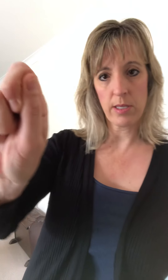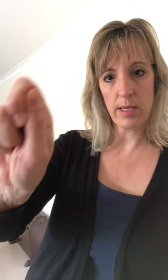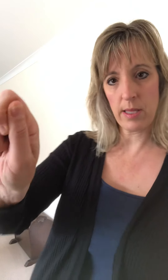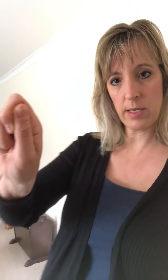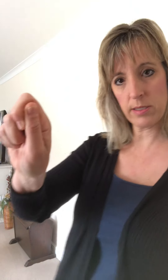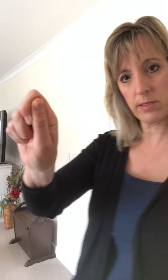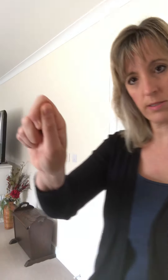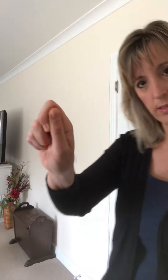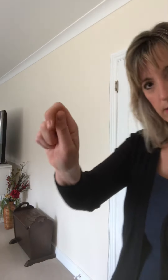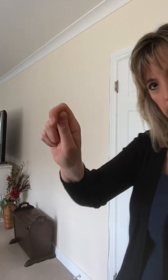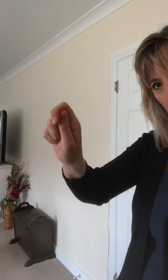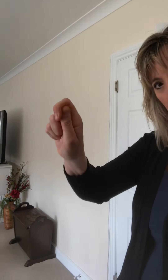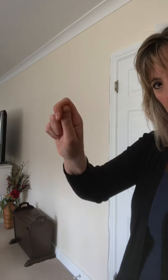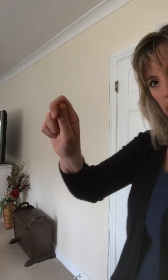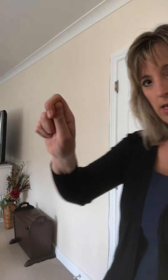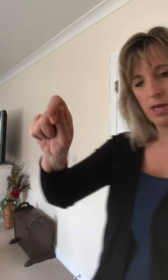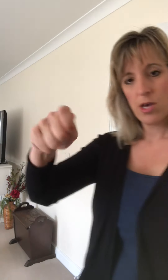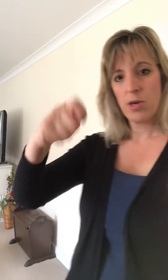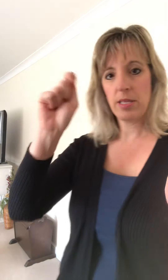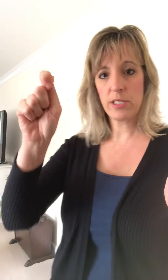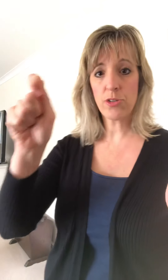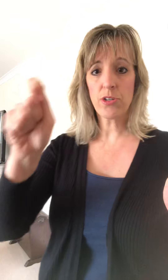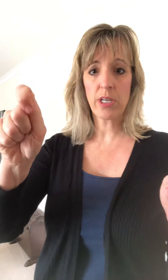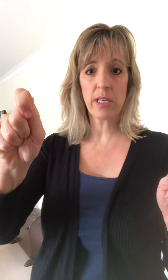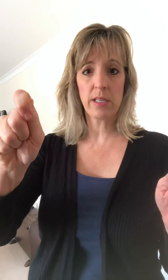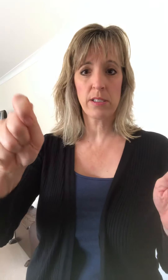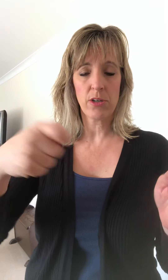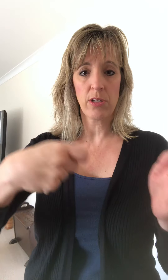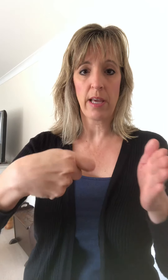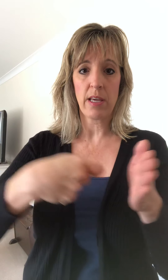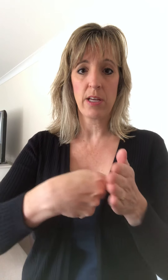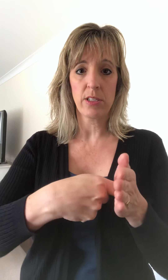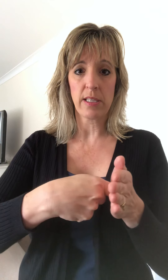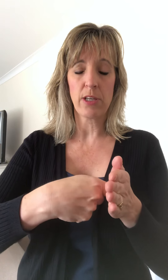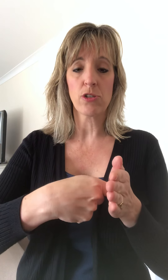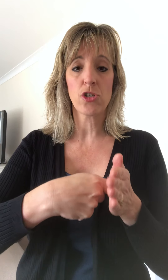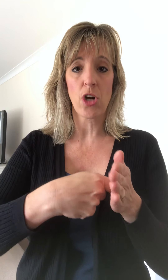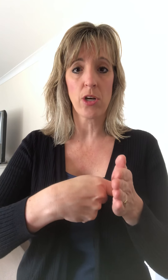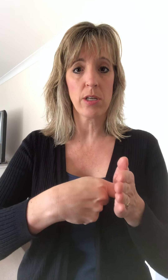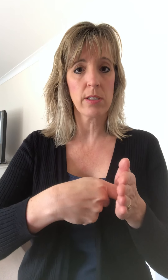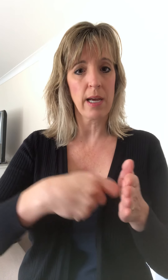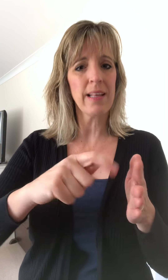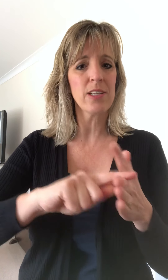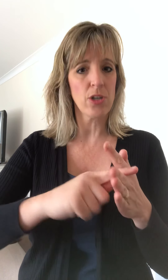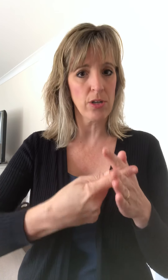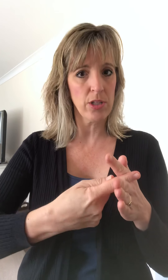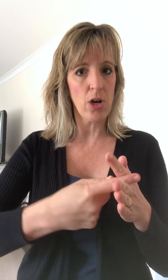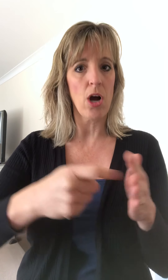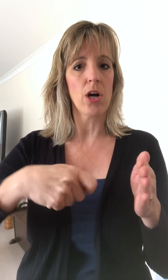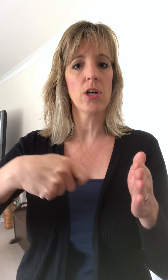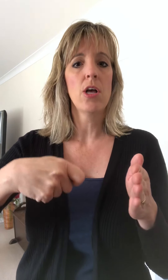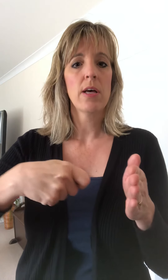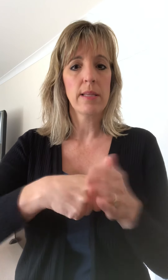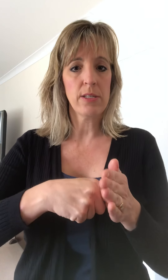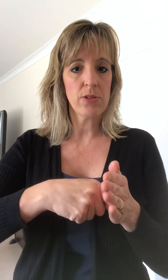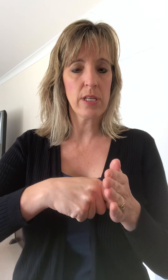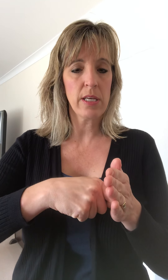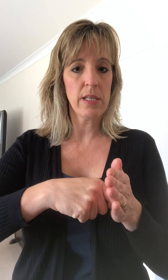like this. Okay, these are your keys, or like, and it's like you're starting, kind of like starting the car. These are the keys,